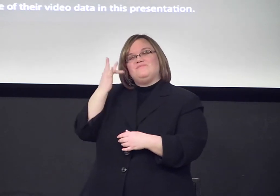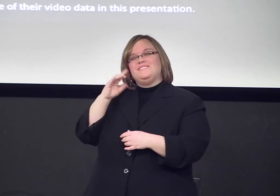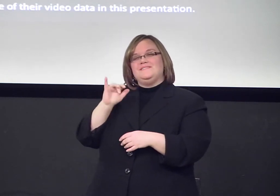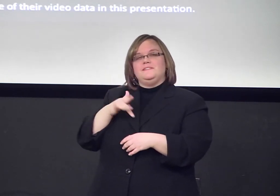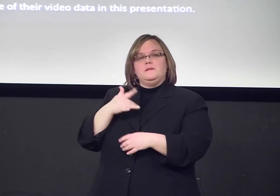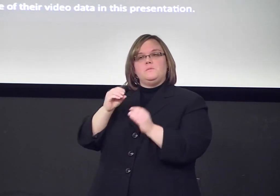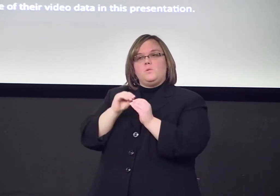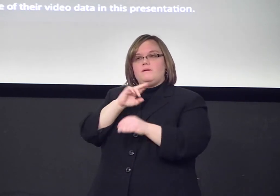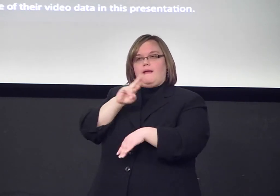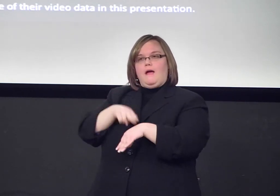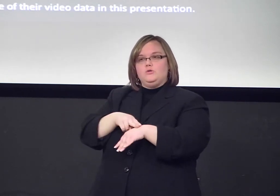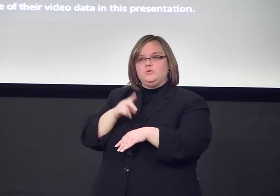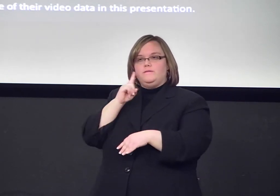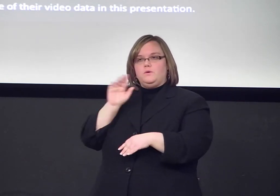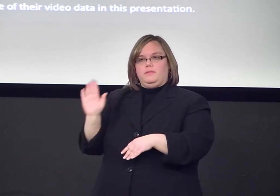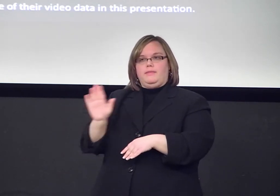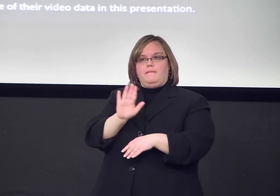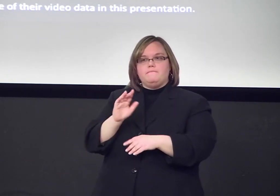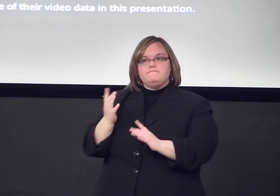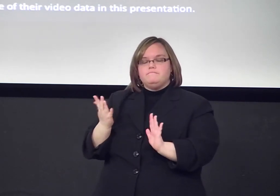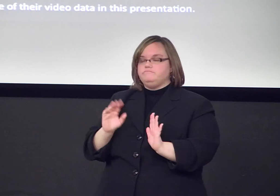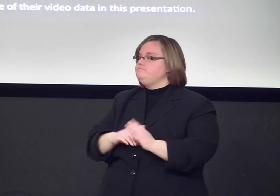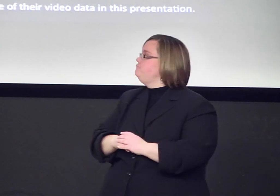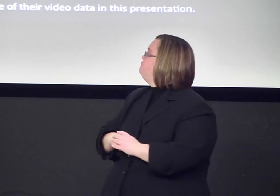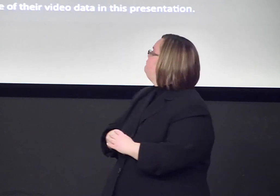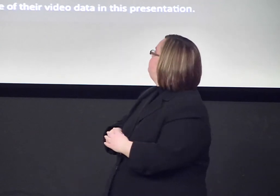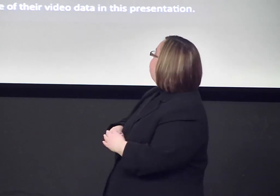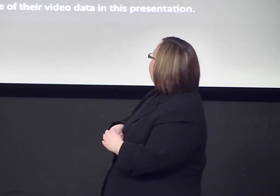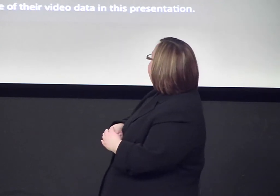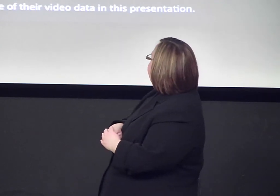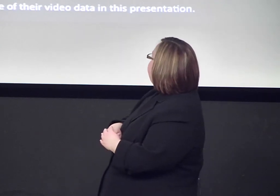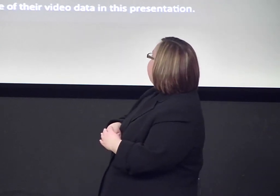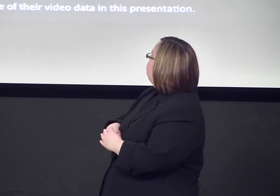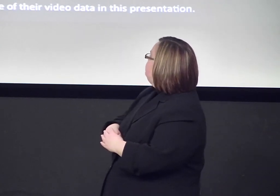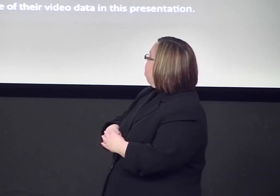video phones, typically from their homes in their natural environment.